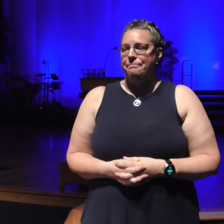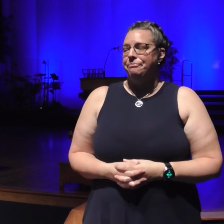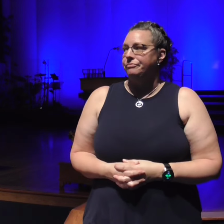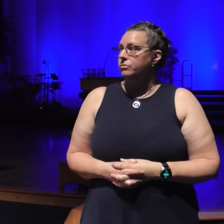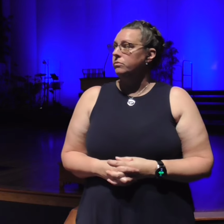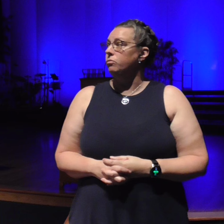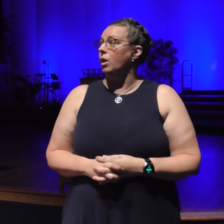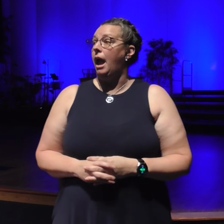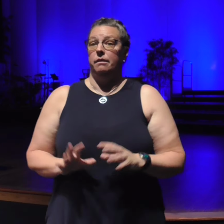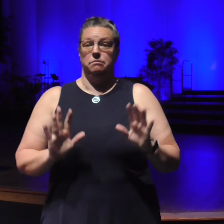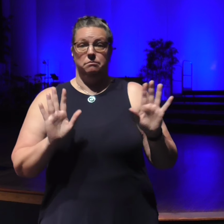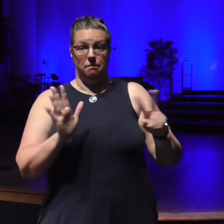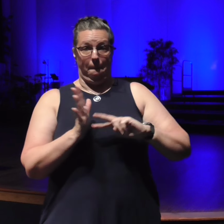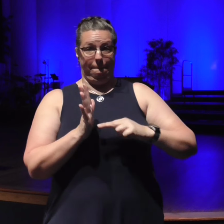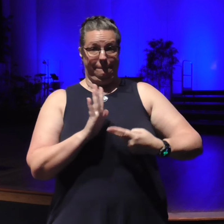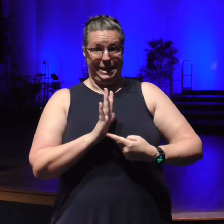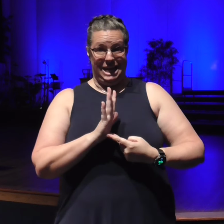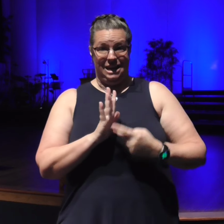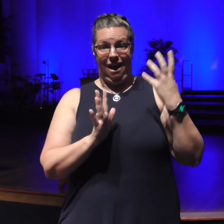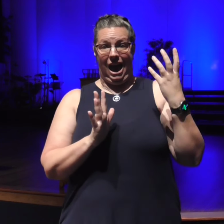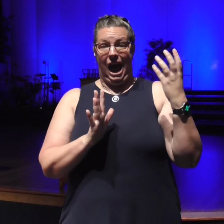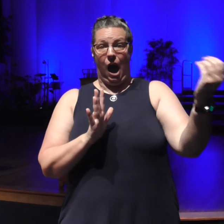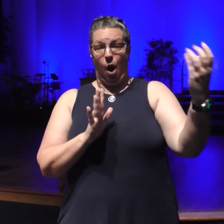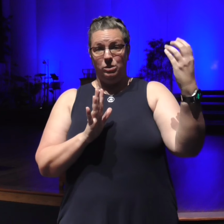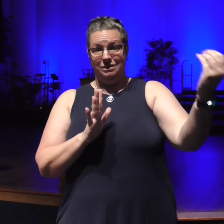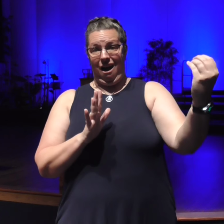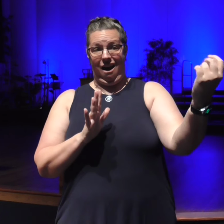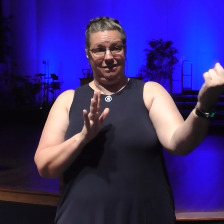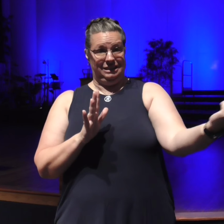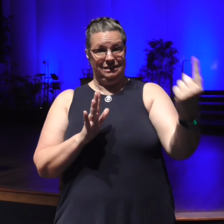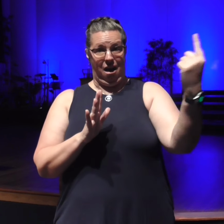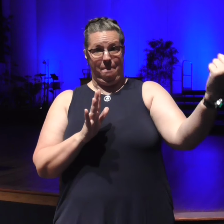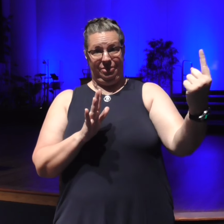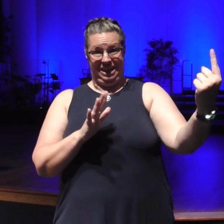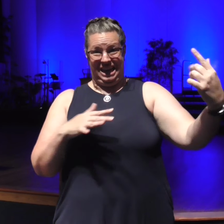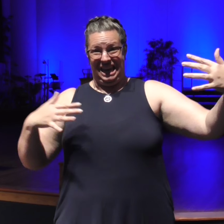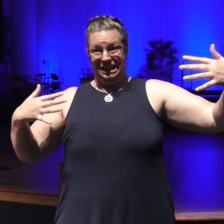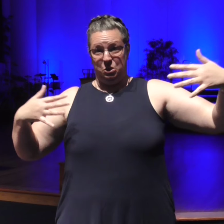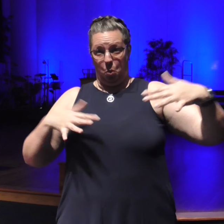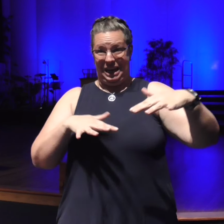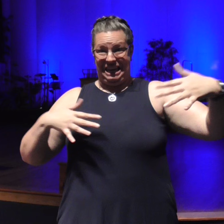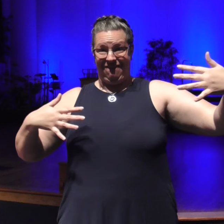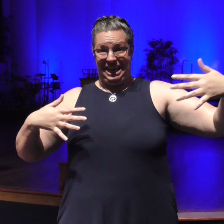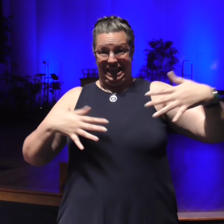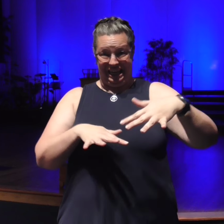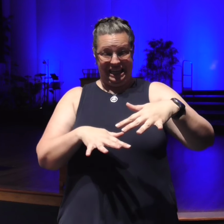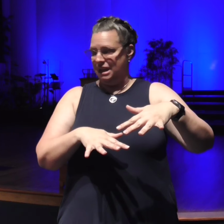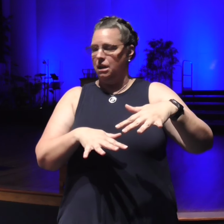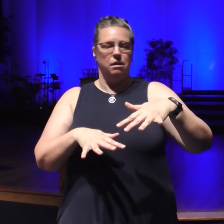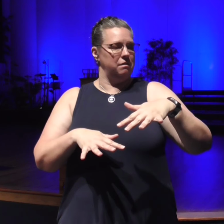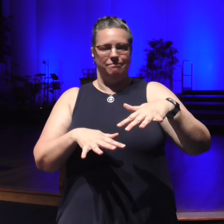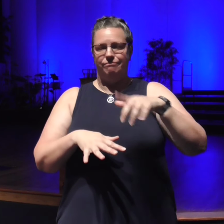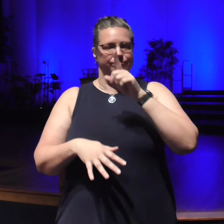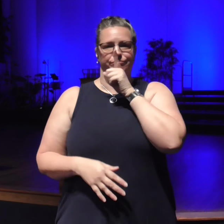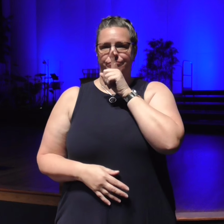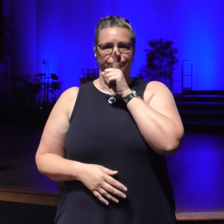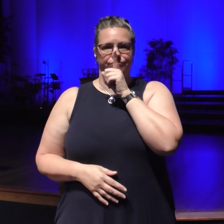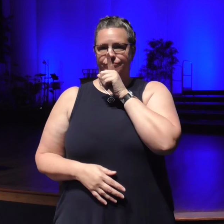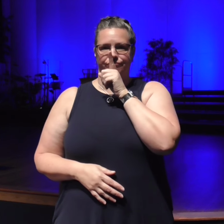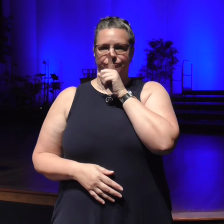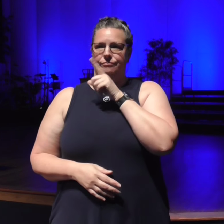Now, that doesn't mean that's some outside force weaving us when I say life. The truth